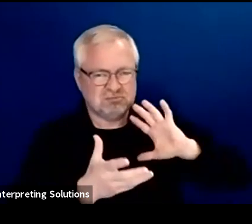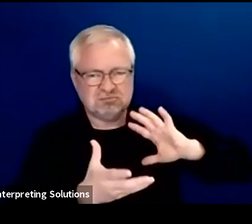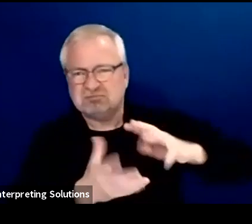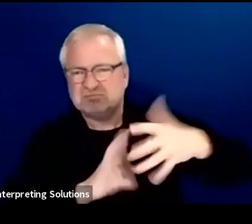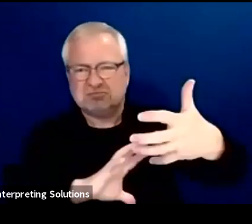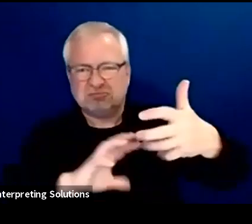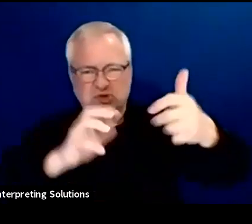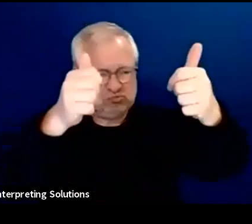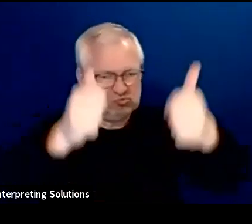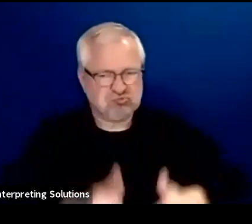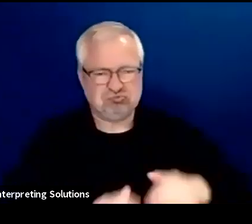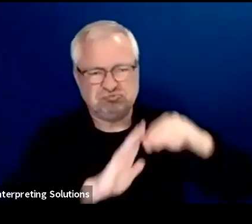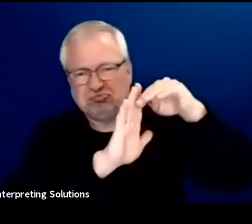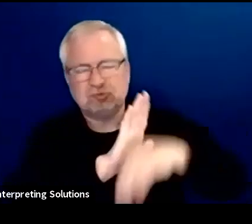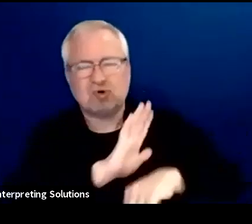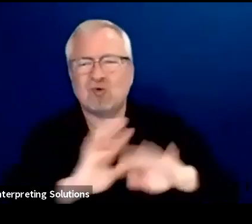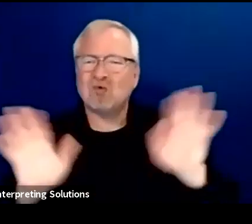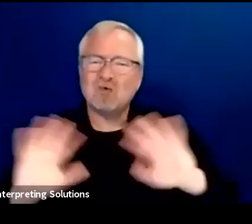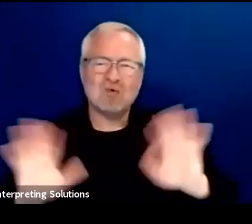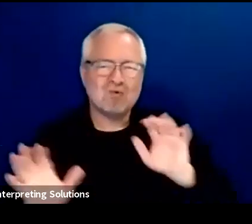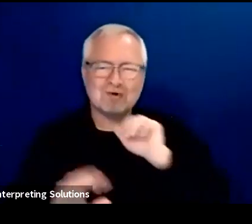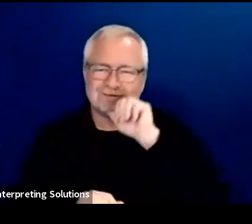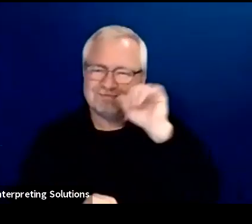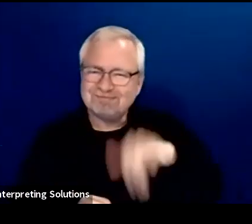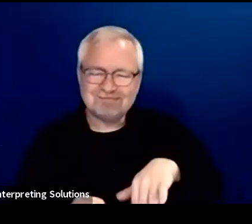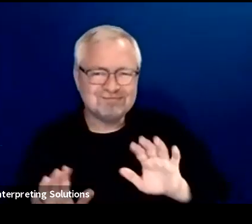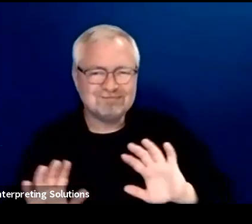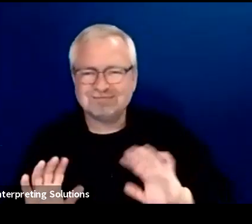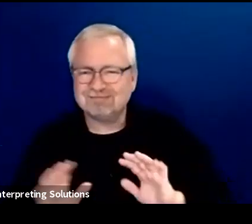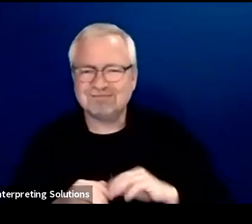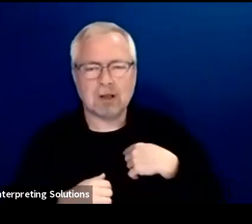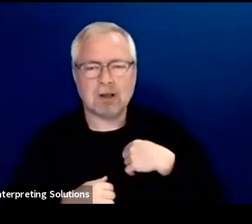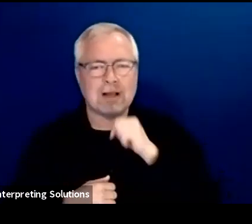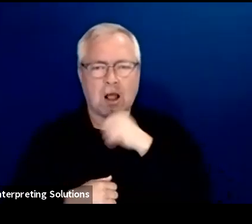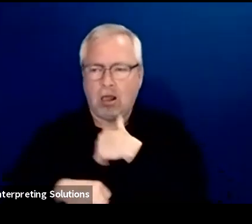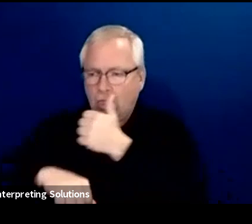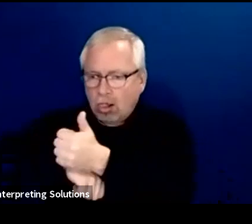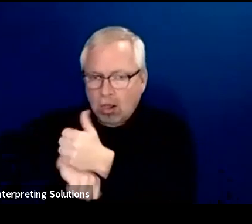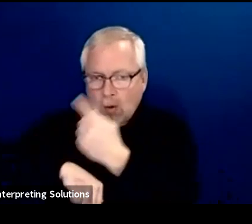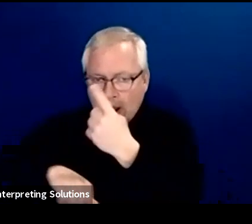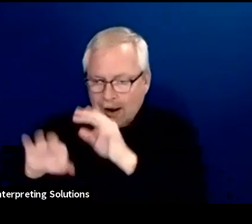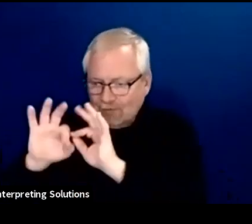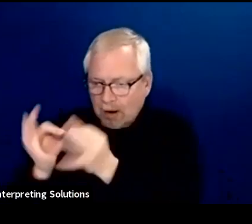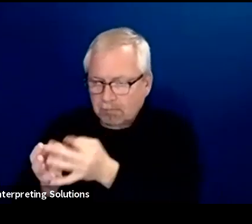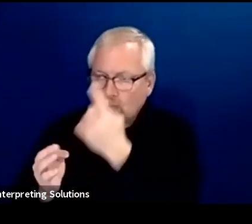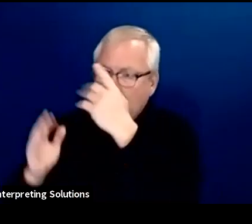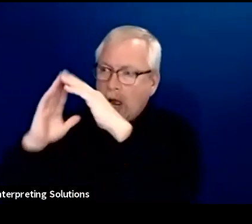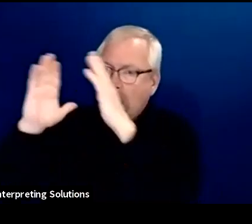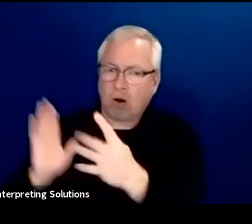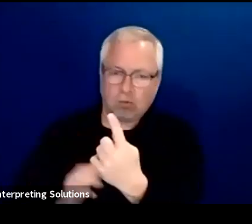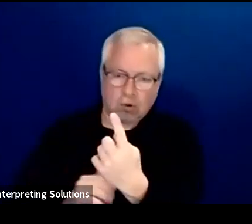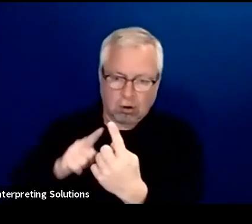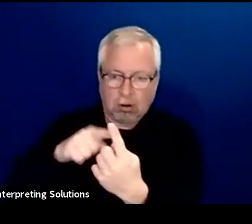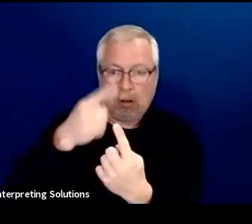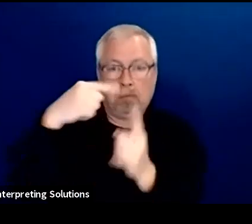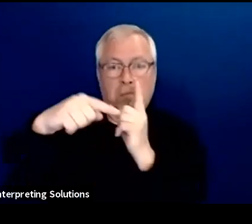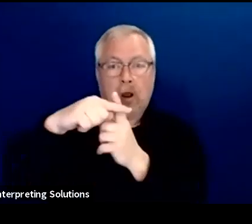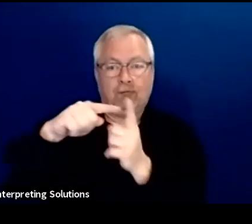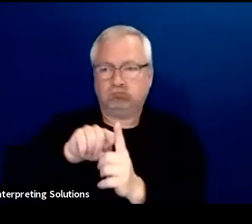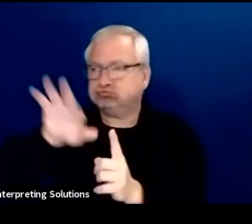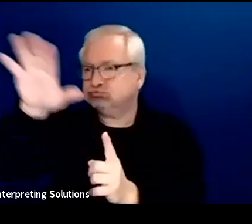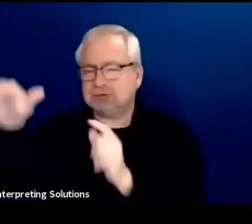we would say there was something done wrong by a family with a household member that has a case. And I'm really concerned